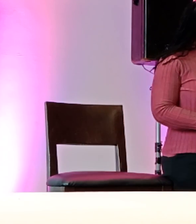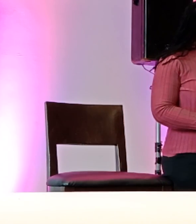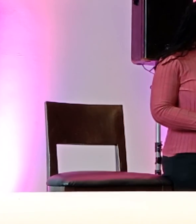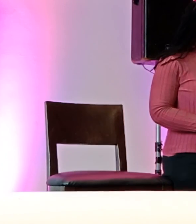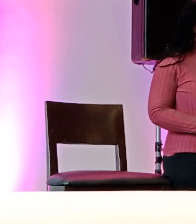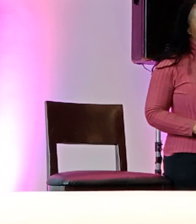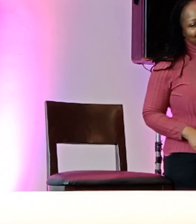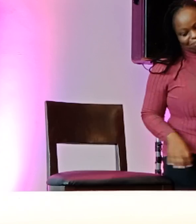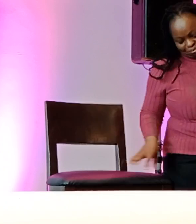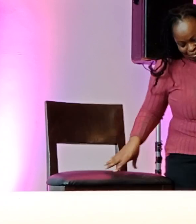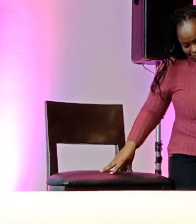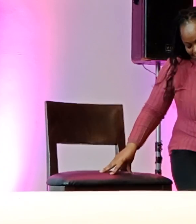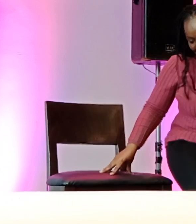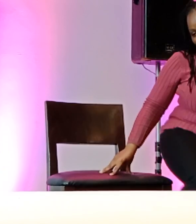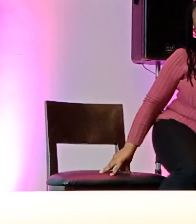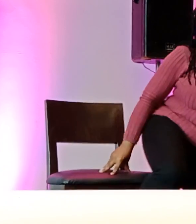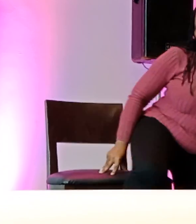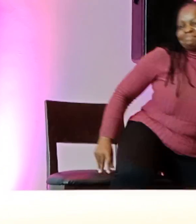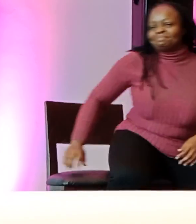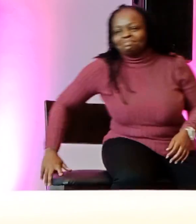Thank you very much.